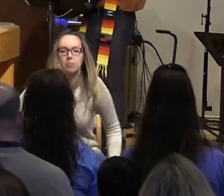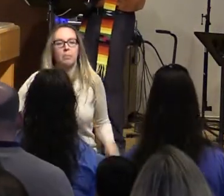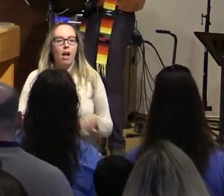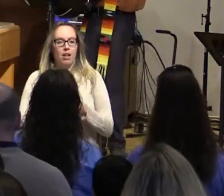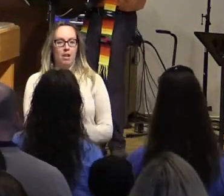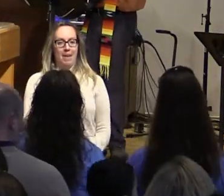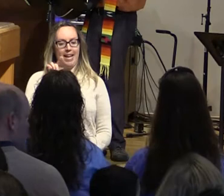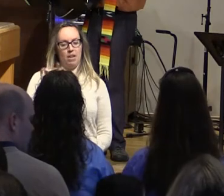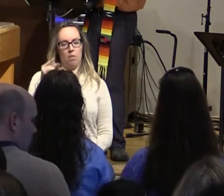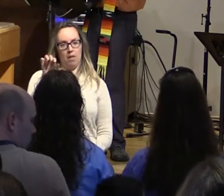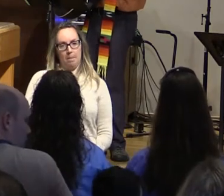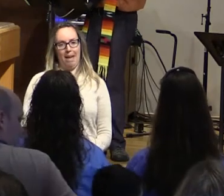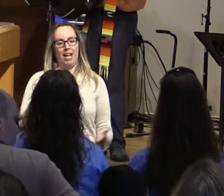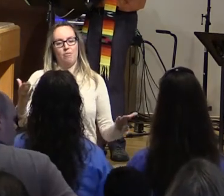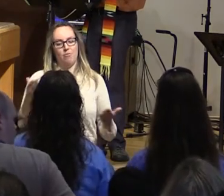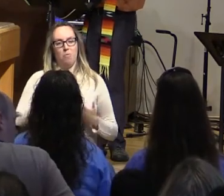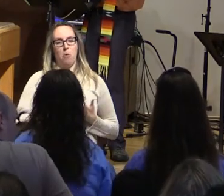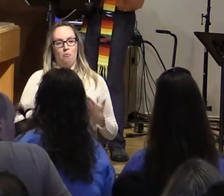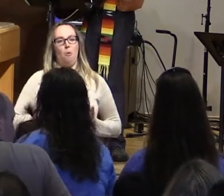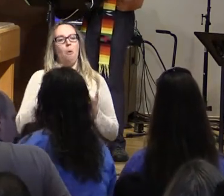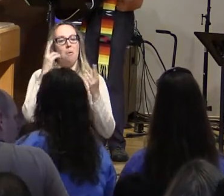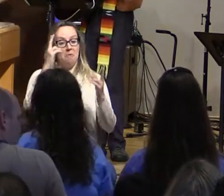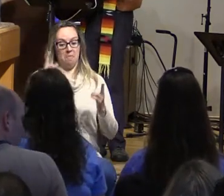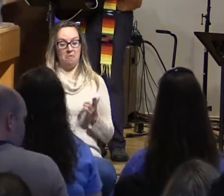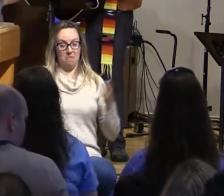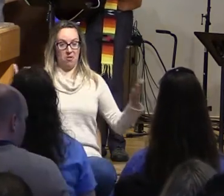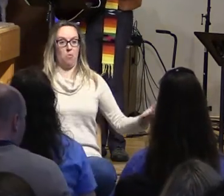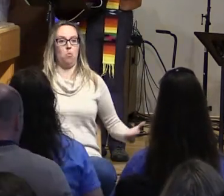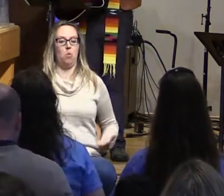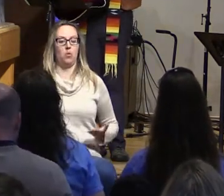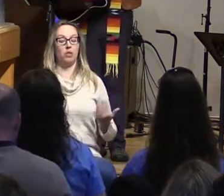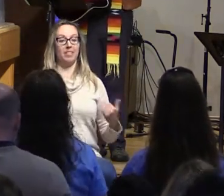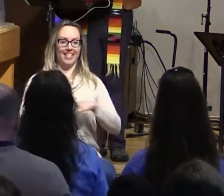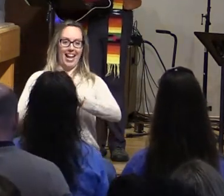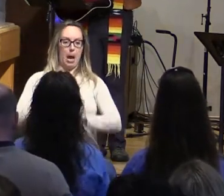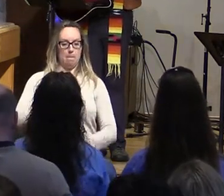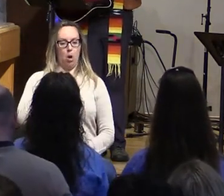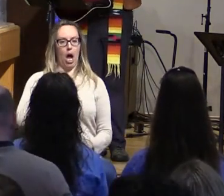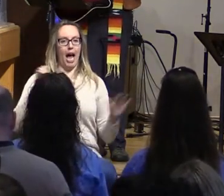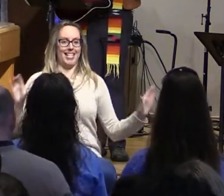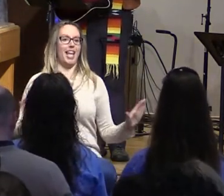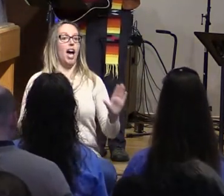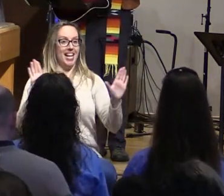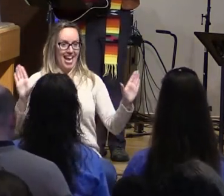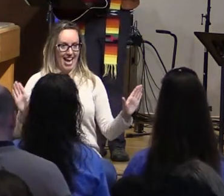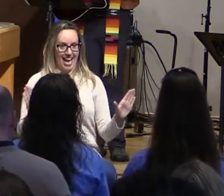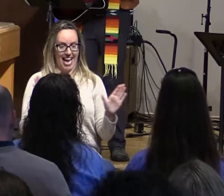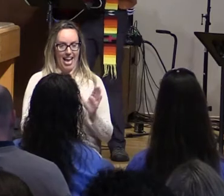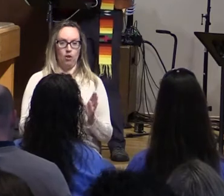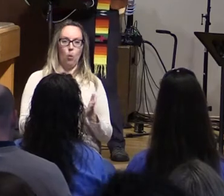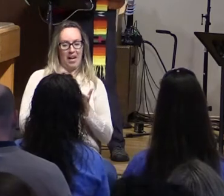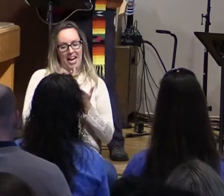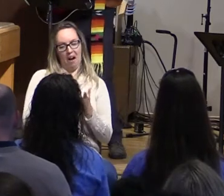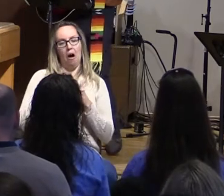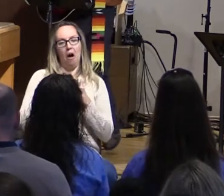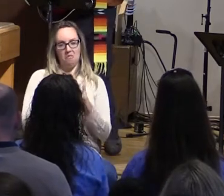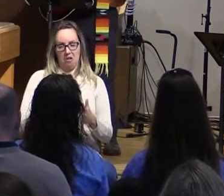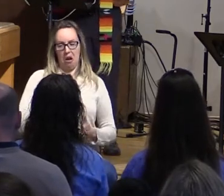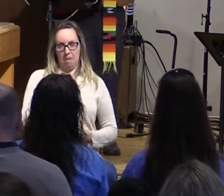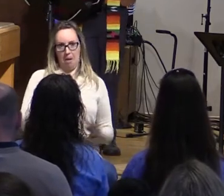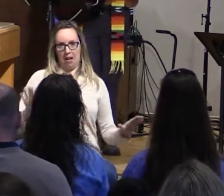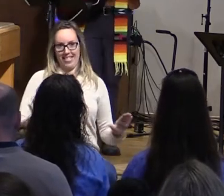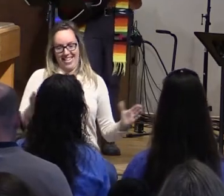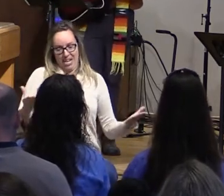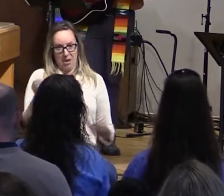is my joy and privilege to welcome you on this Pride Sunday as we kick off Pride Week here in